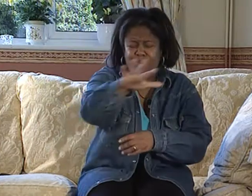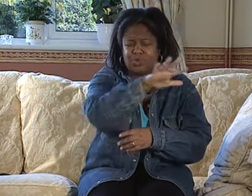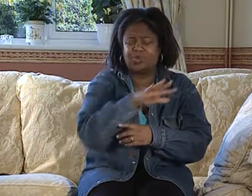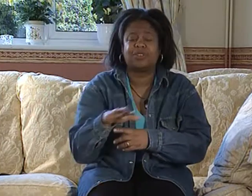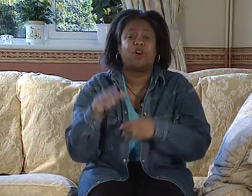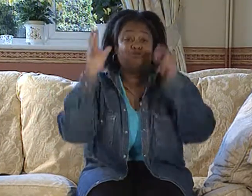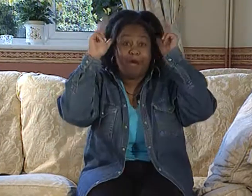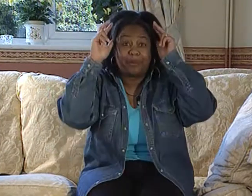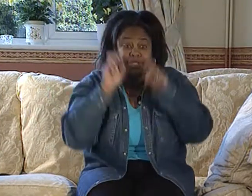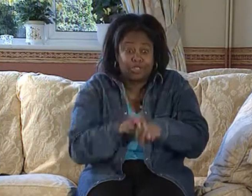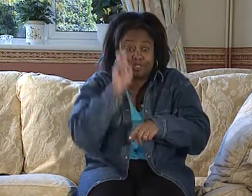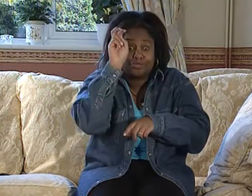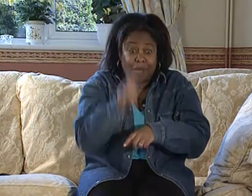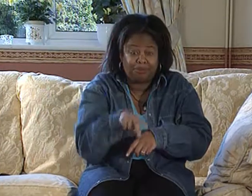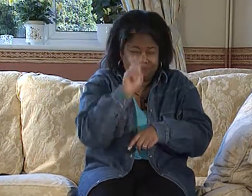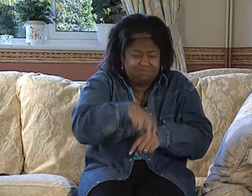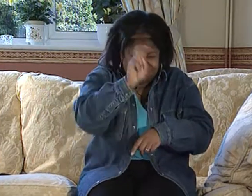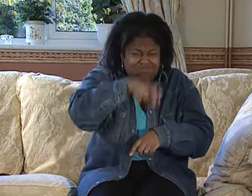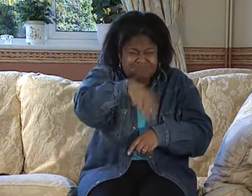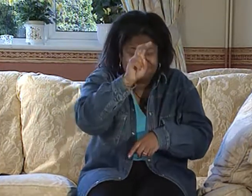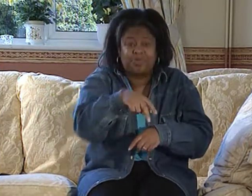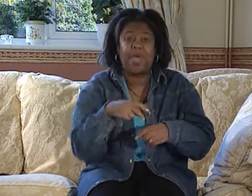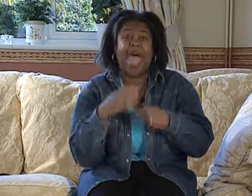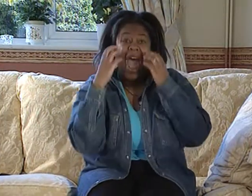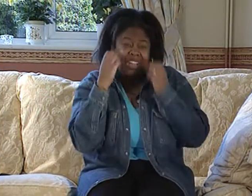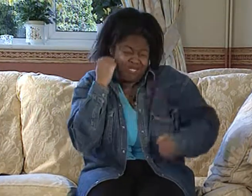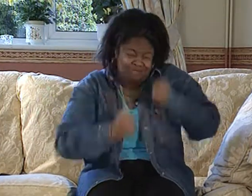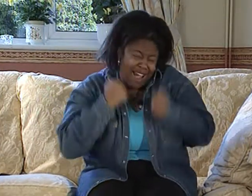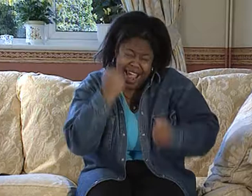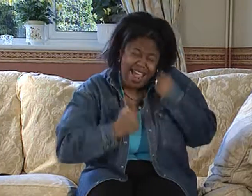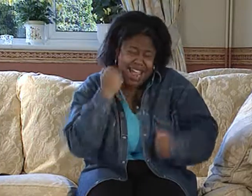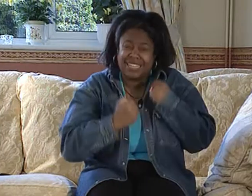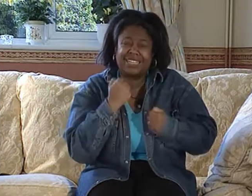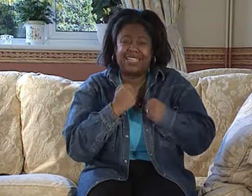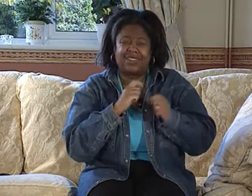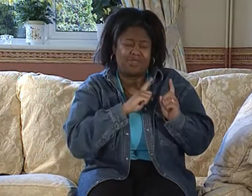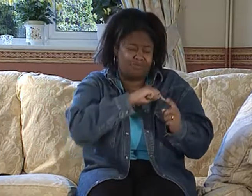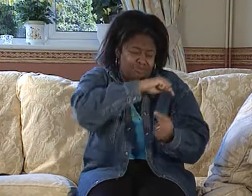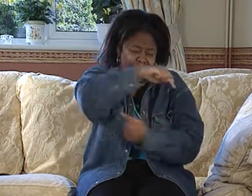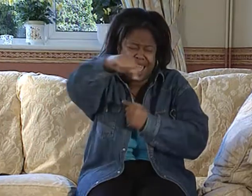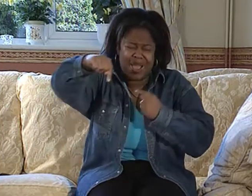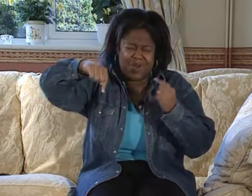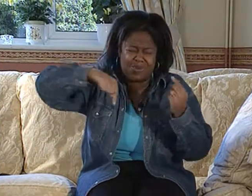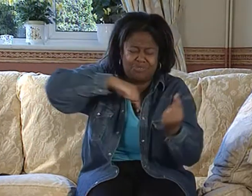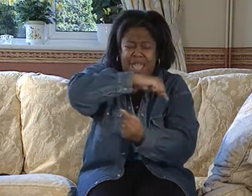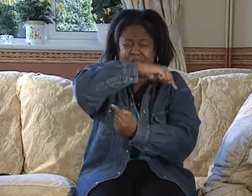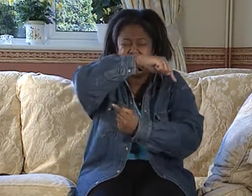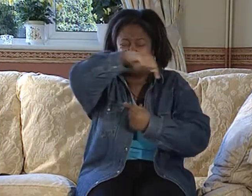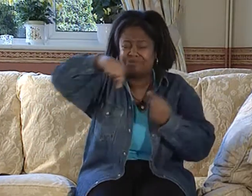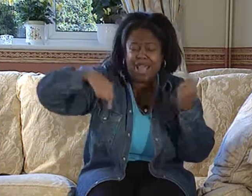The rabbit hopped along and onto the flower beds. Ella raced after him. Round and round the flower